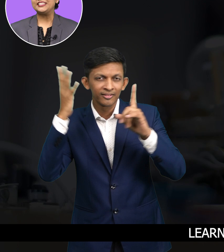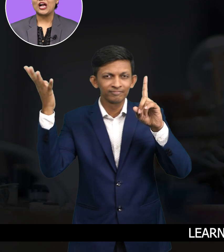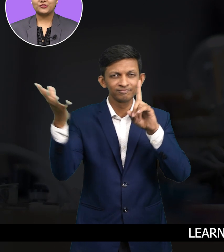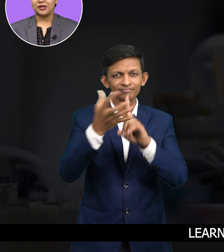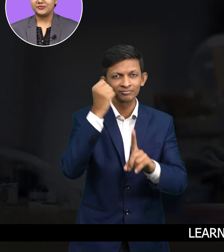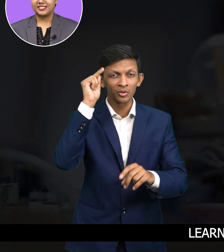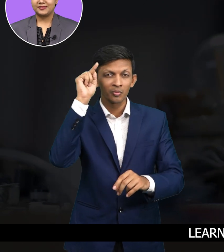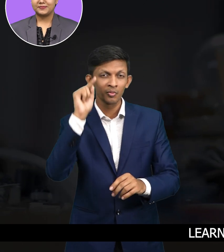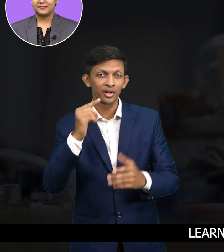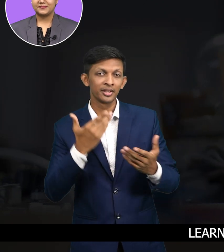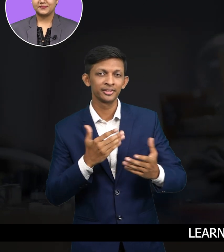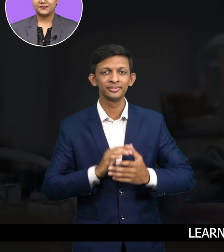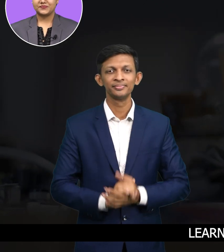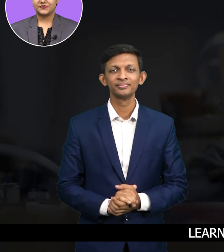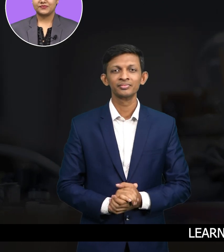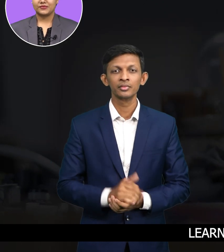Learning outcomes.